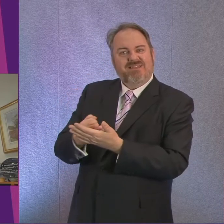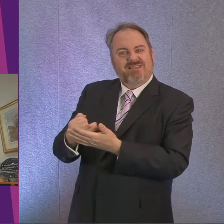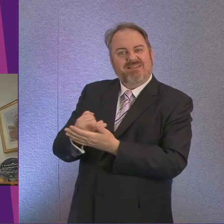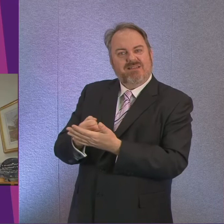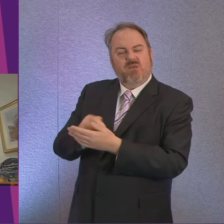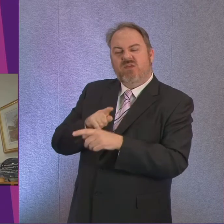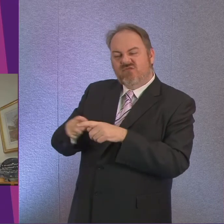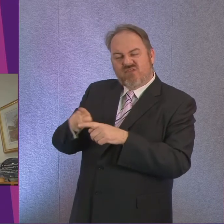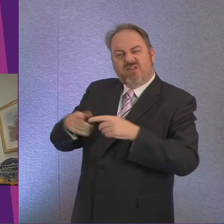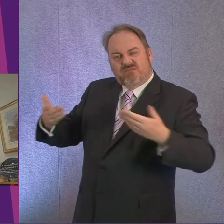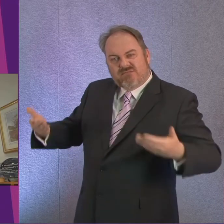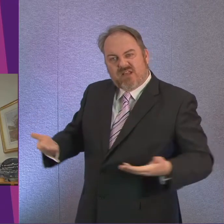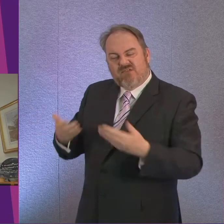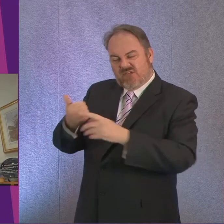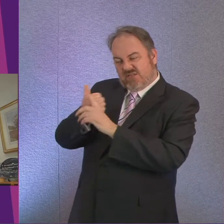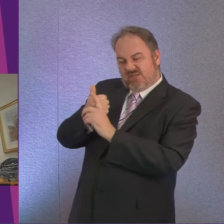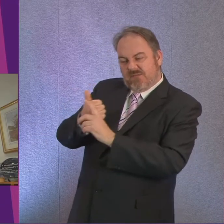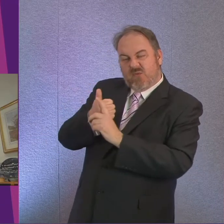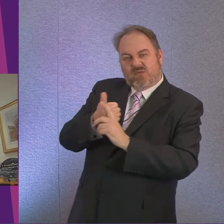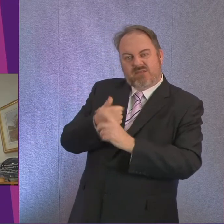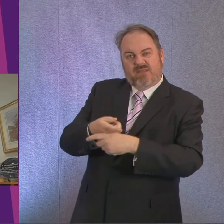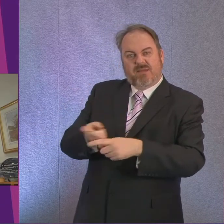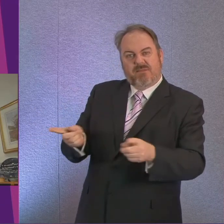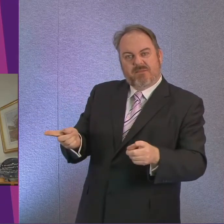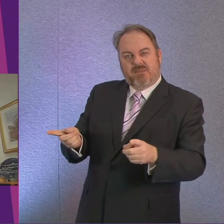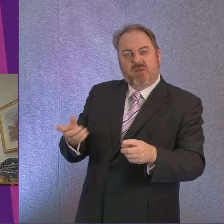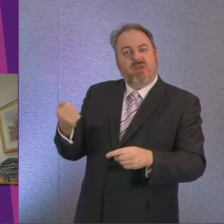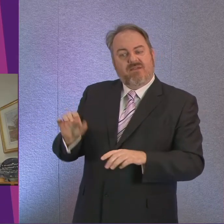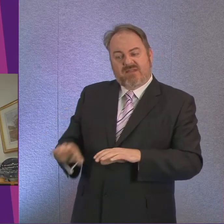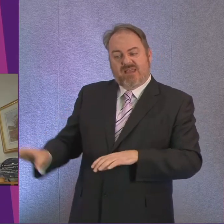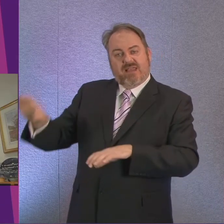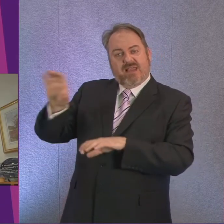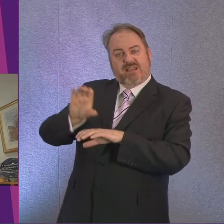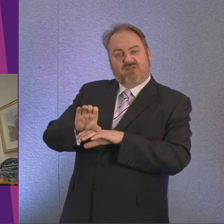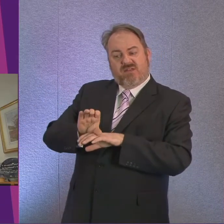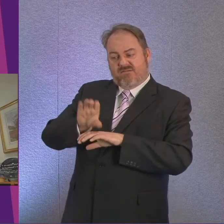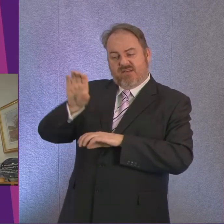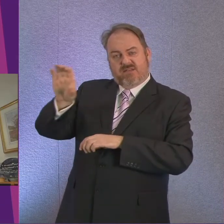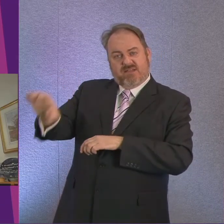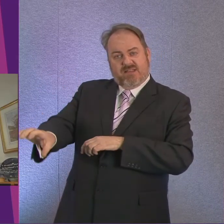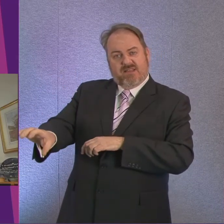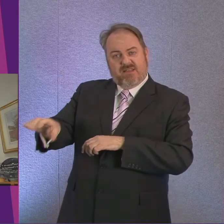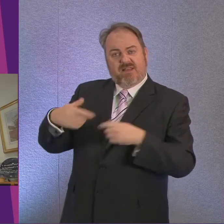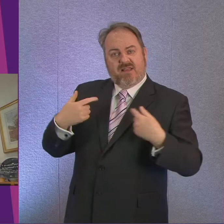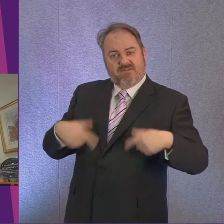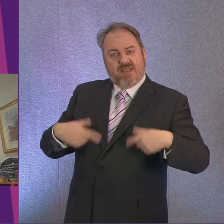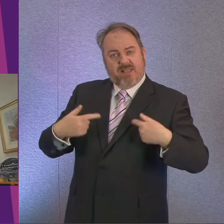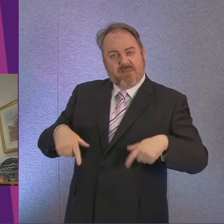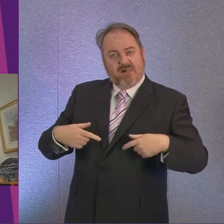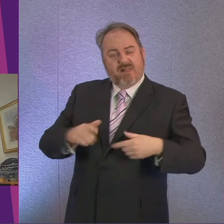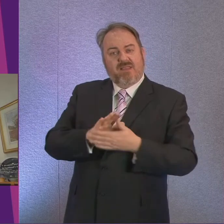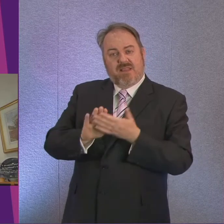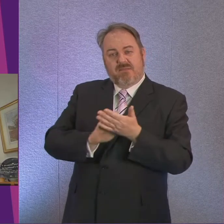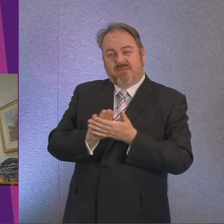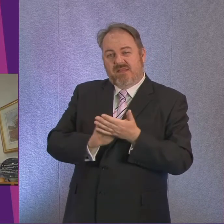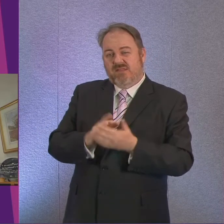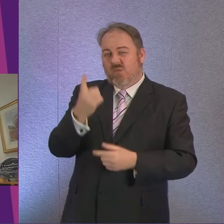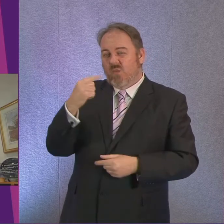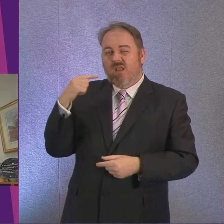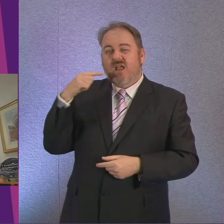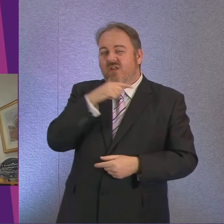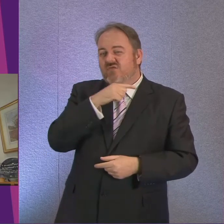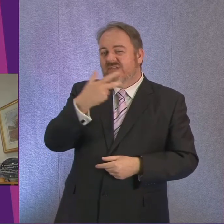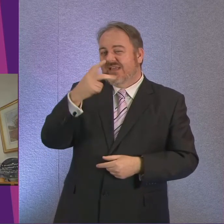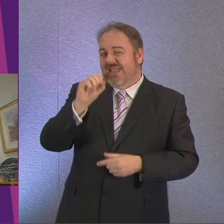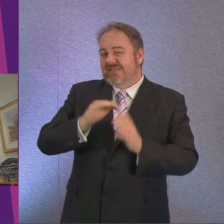in place the support through pupil equity funding and the Scottish Attainment Challenge, which directs over £180 million worth